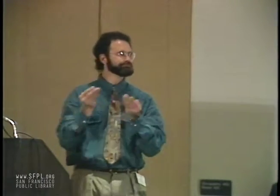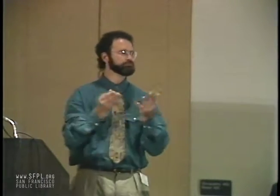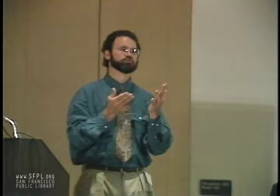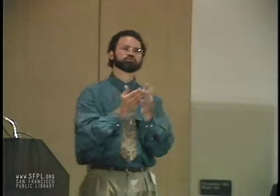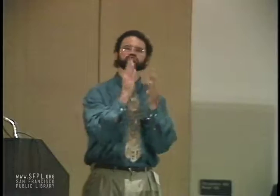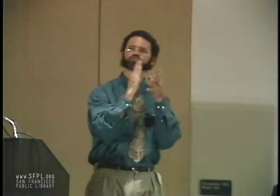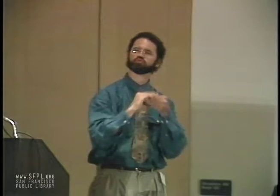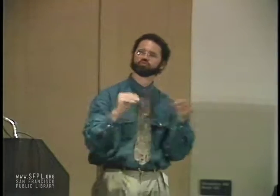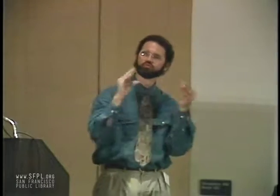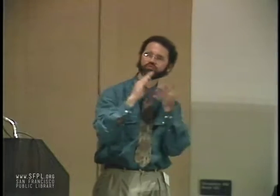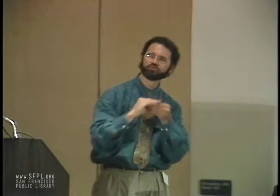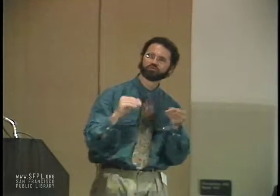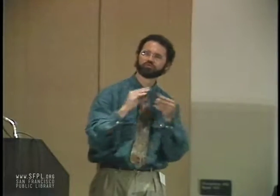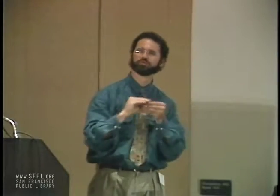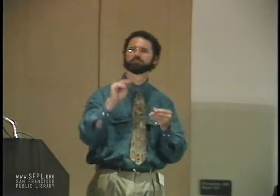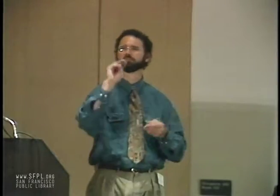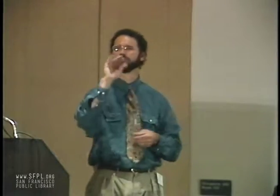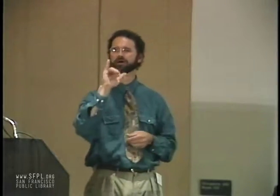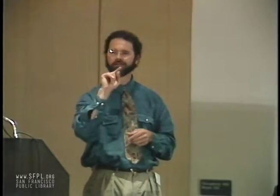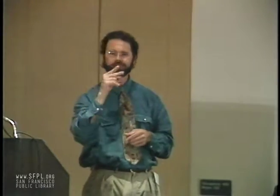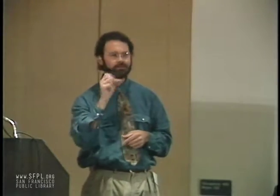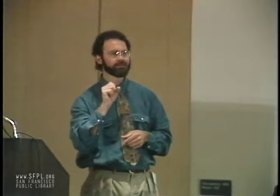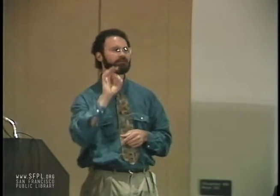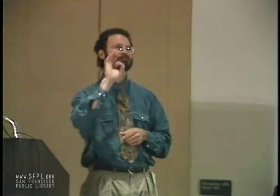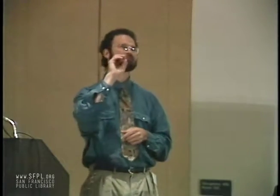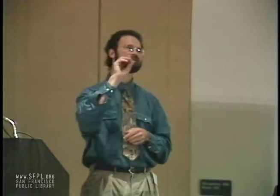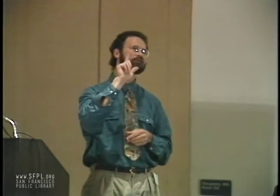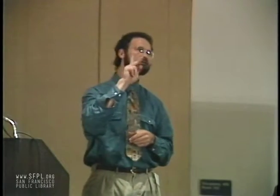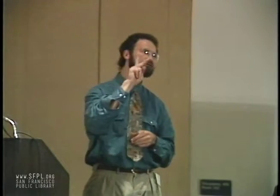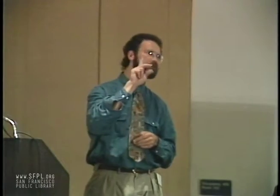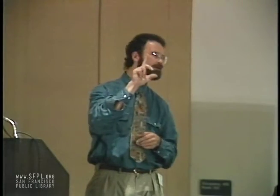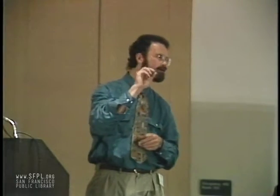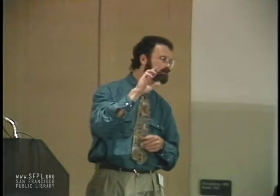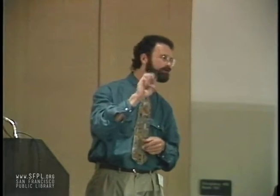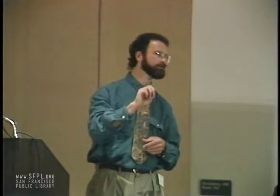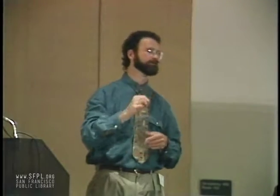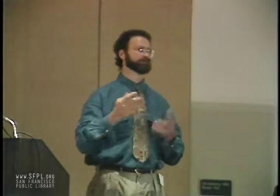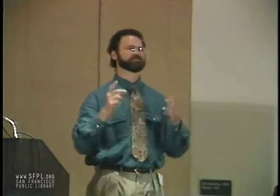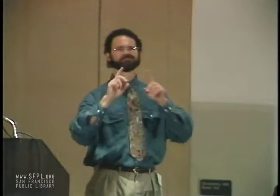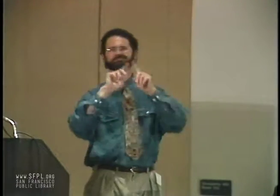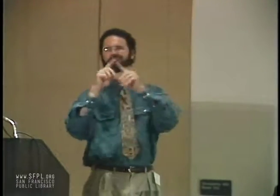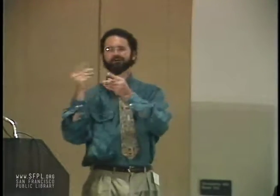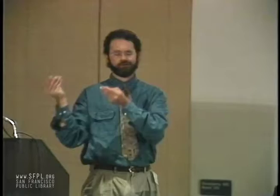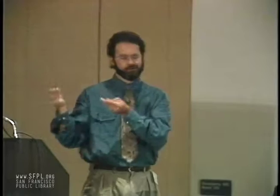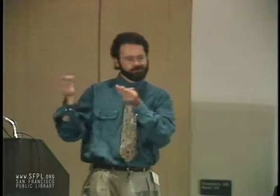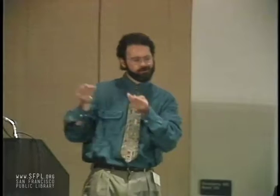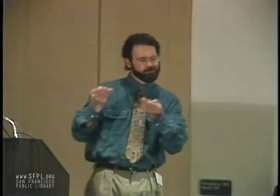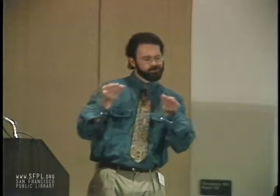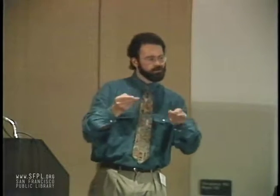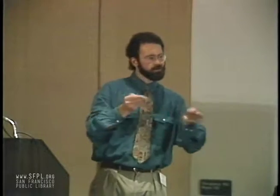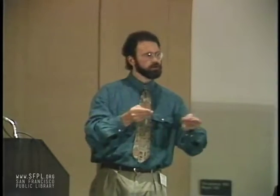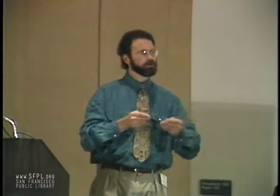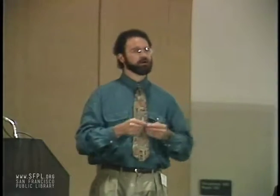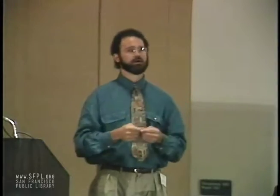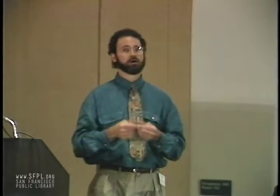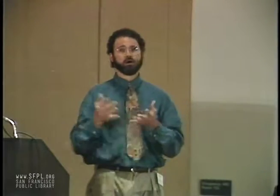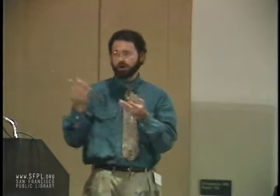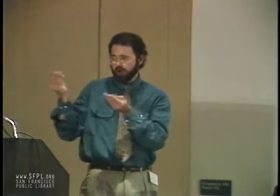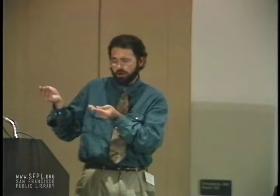Now, a lot of the deaf experience is passed on through myths, folklore, and so on. It's transmitted from one